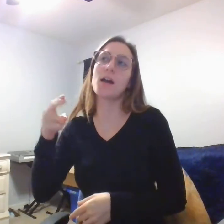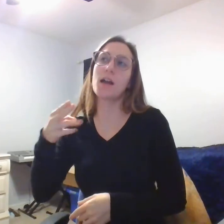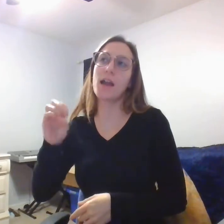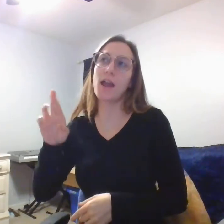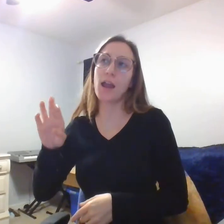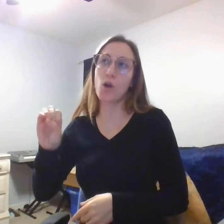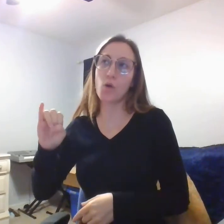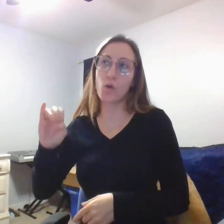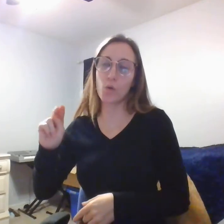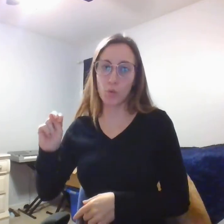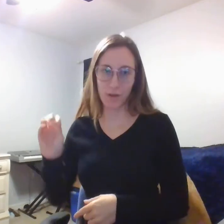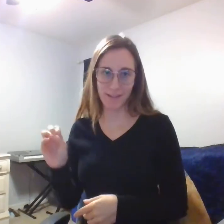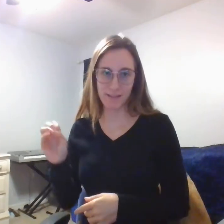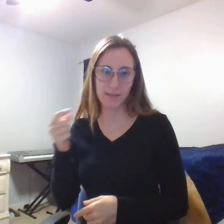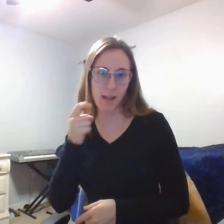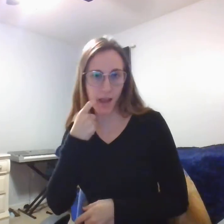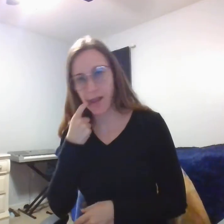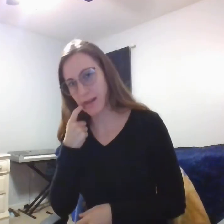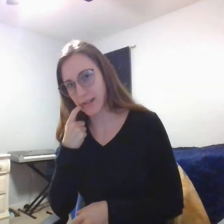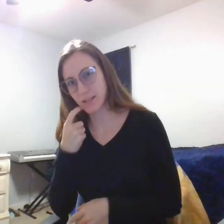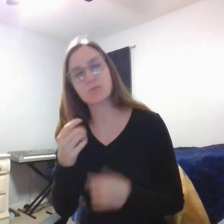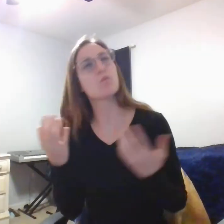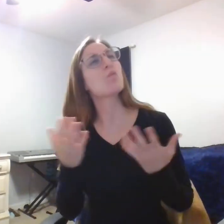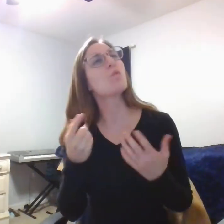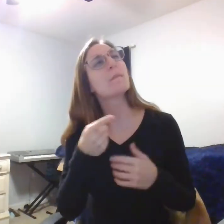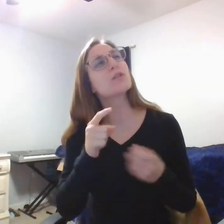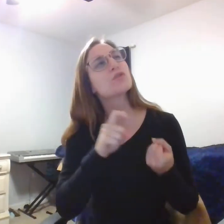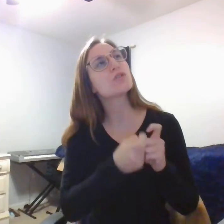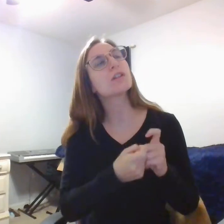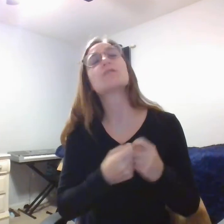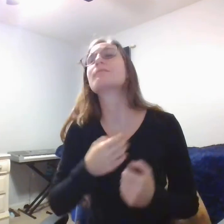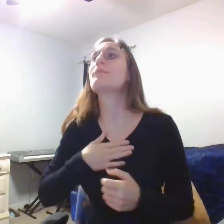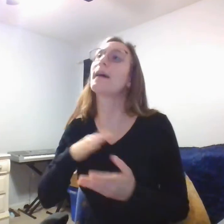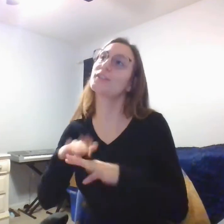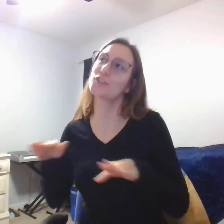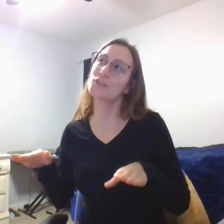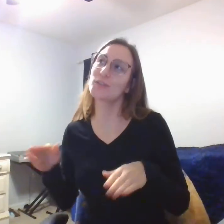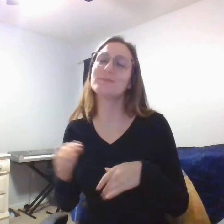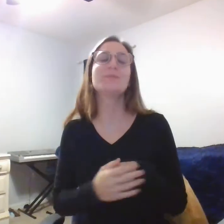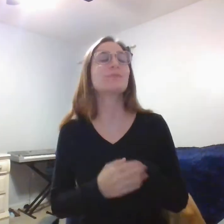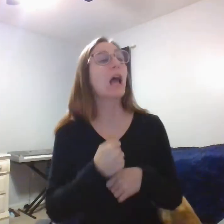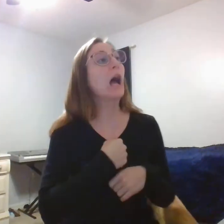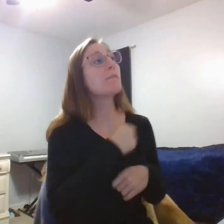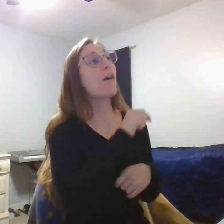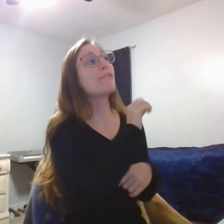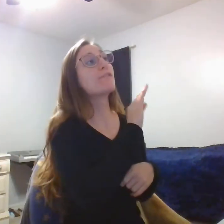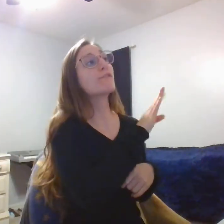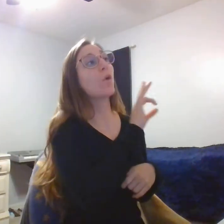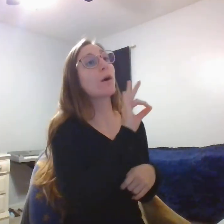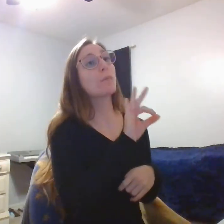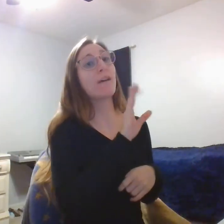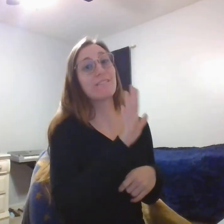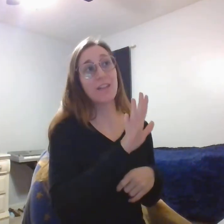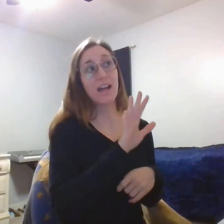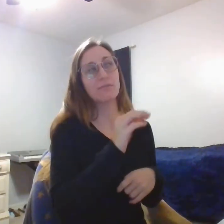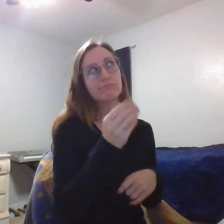change? My children. Probably like a 4.5 out of 10. Why do you say that? Because